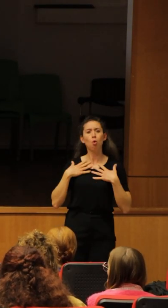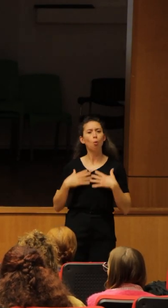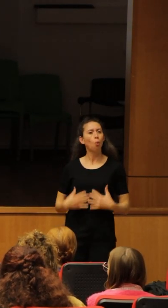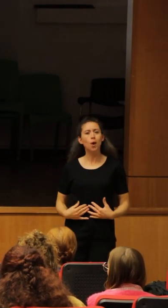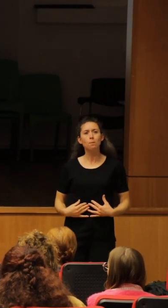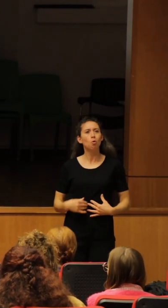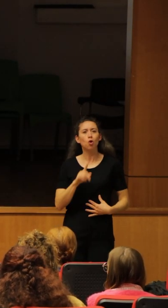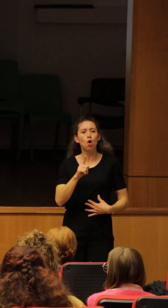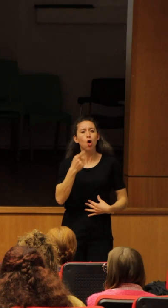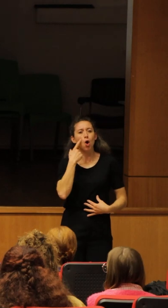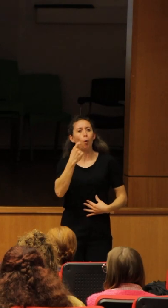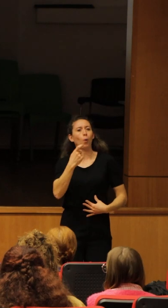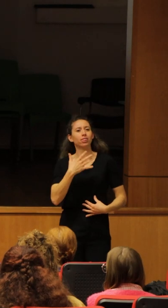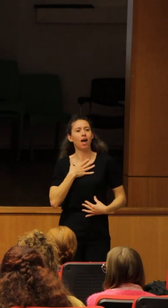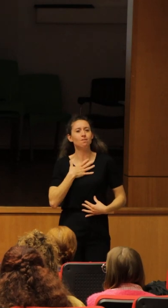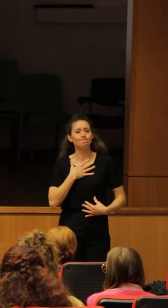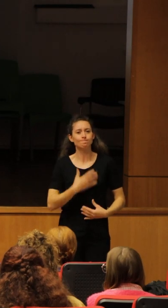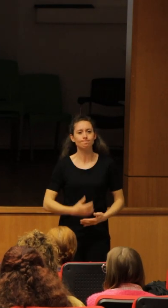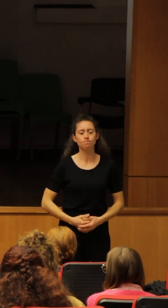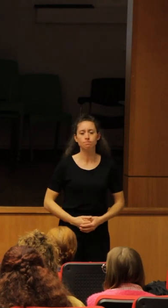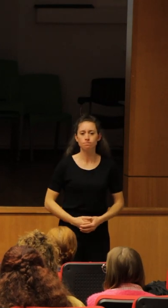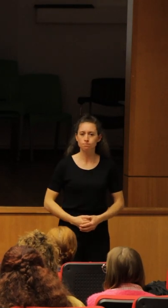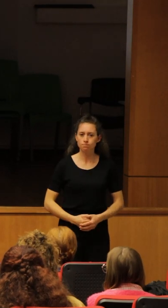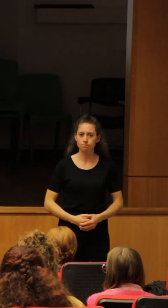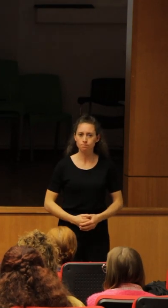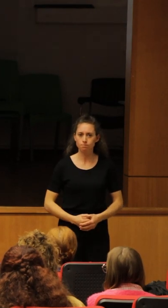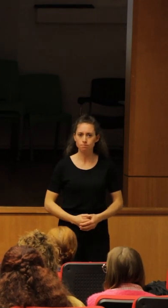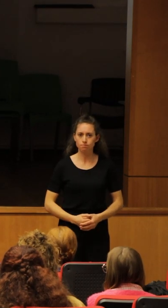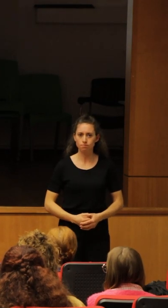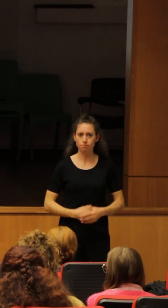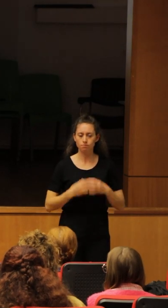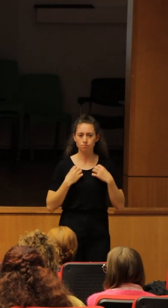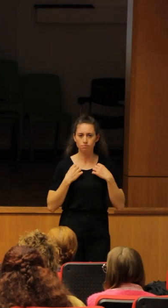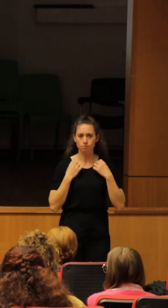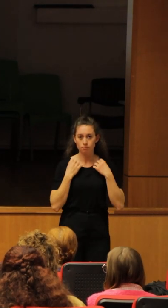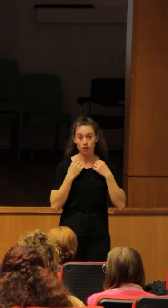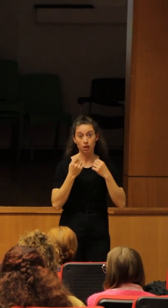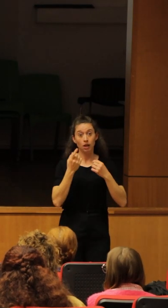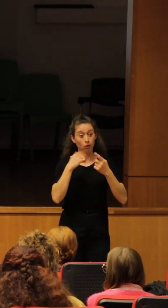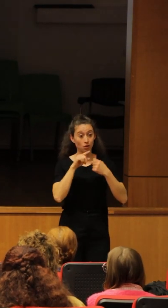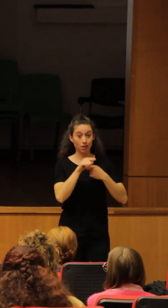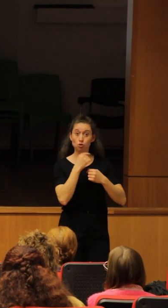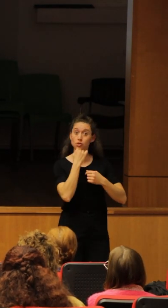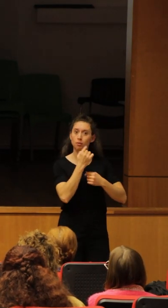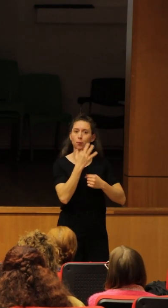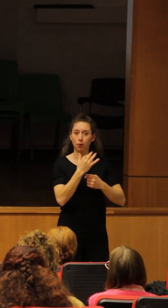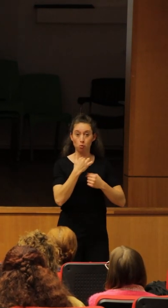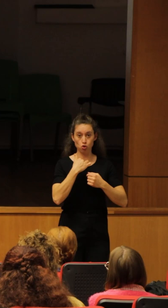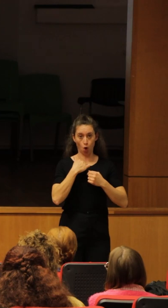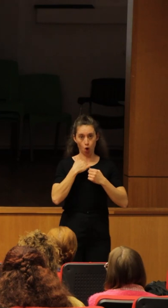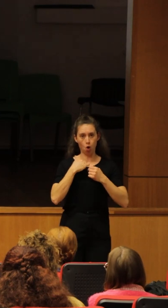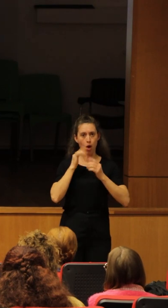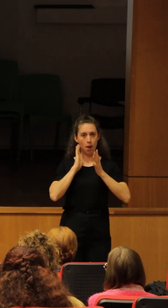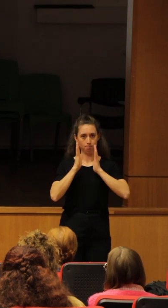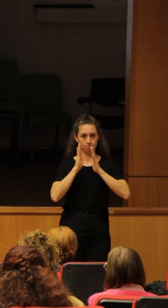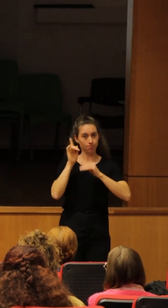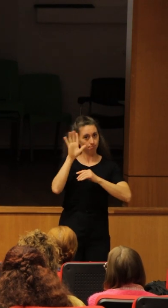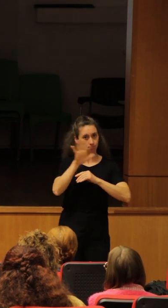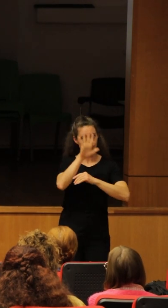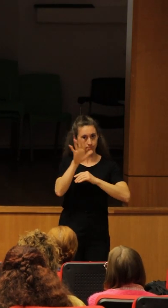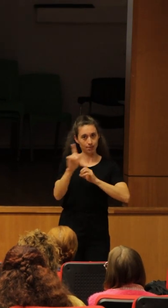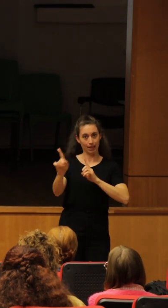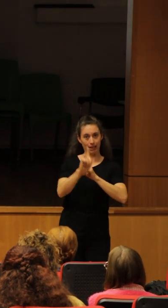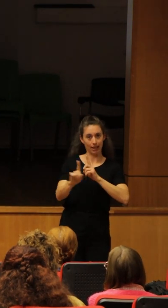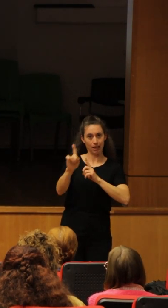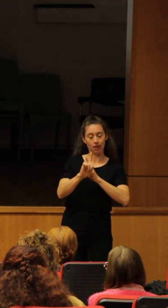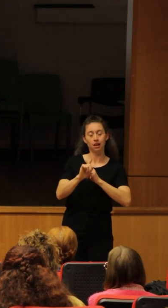no lo siente. Yeah. Which helps me in doing therapy. Lo cual me ayuda cuando hago la terapia. Because when the client